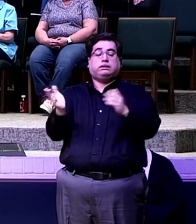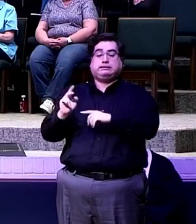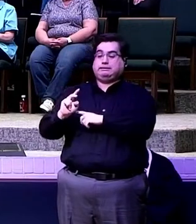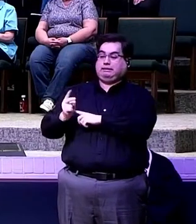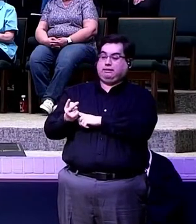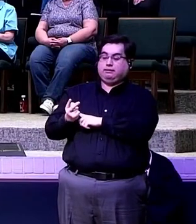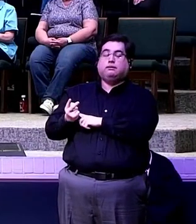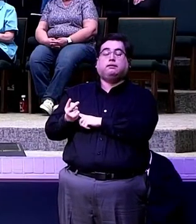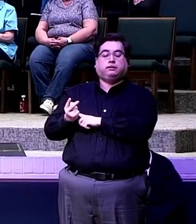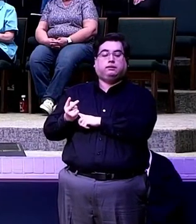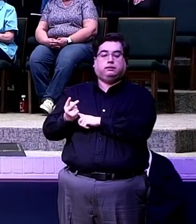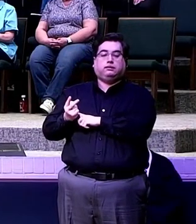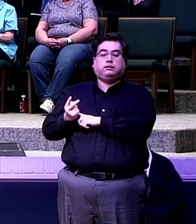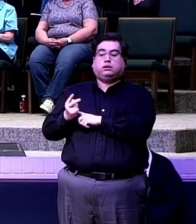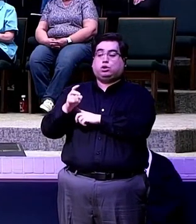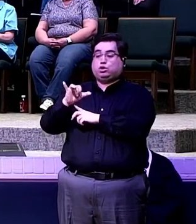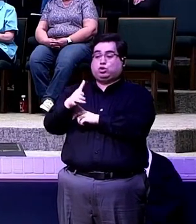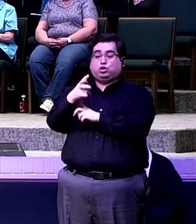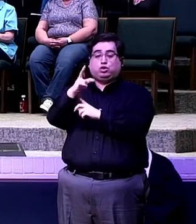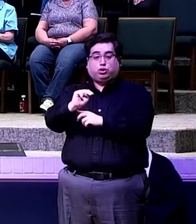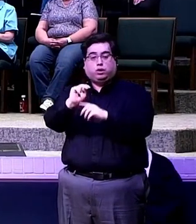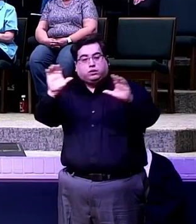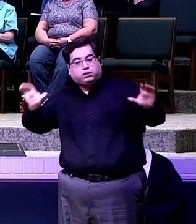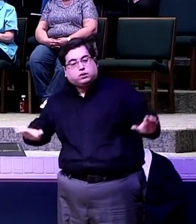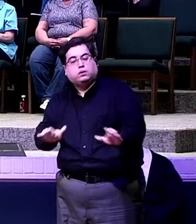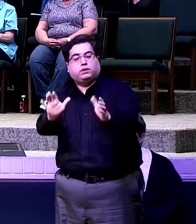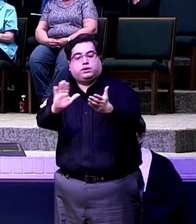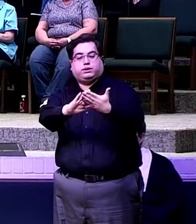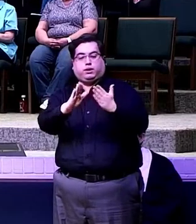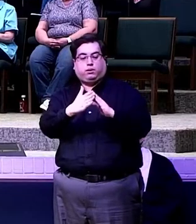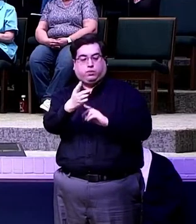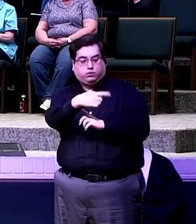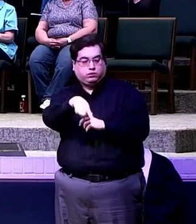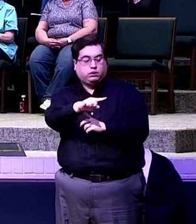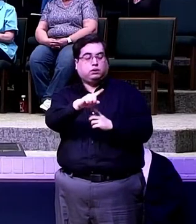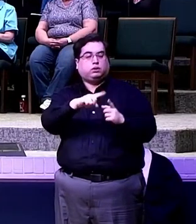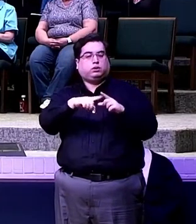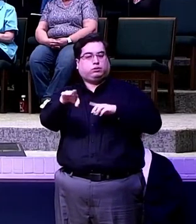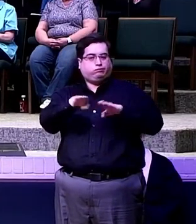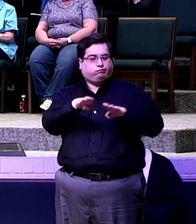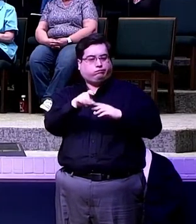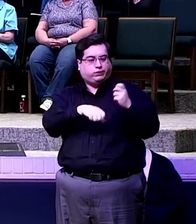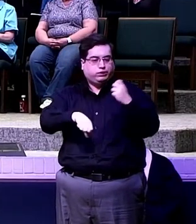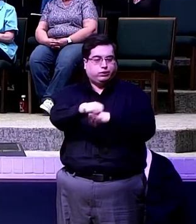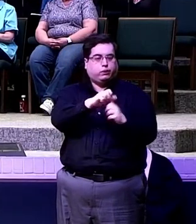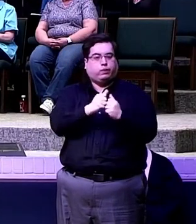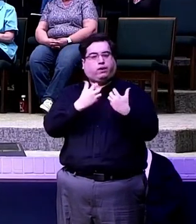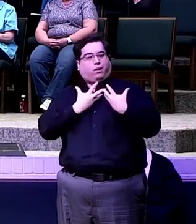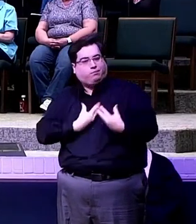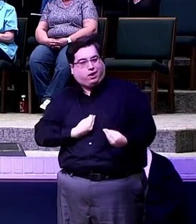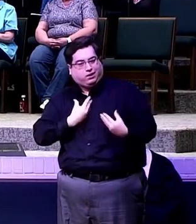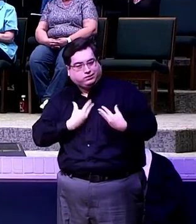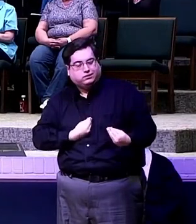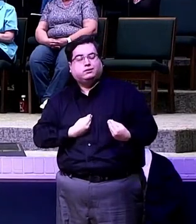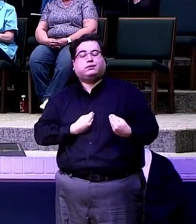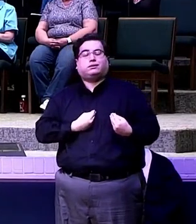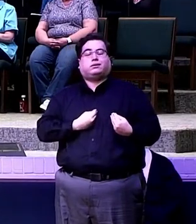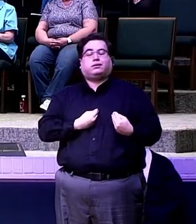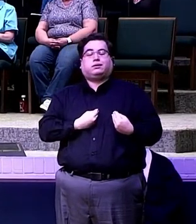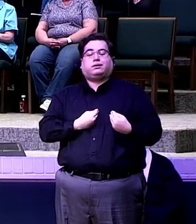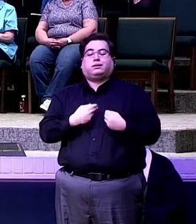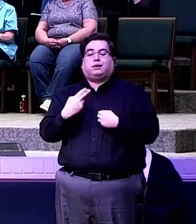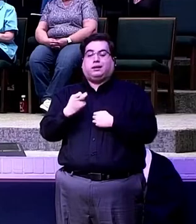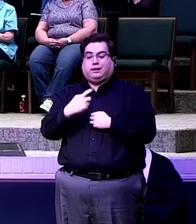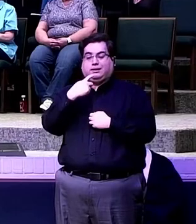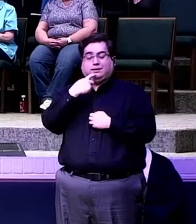secondly, John encourages the community to treat each other with compassion. He says that